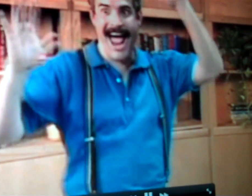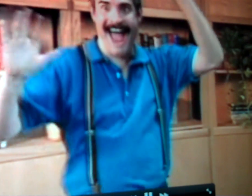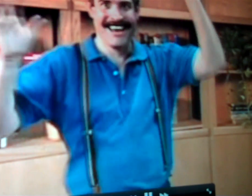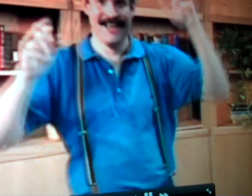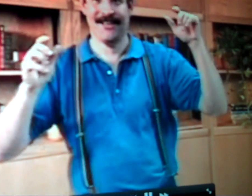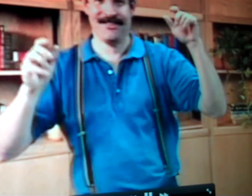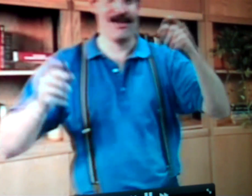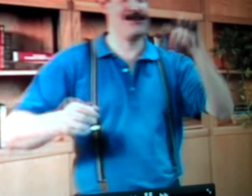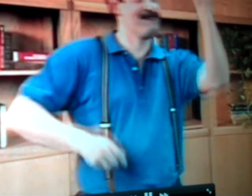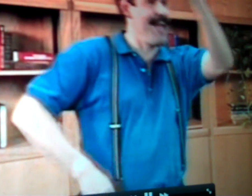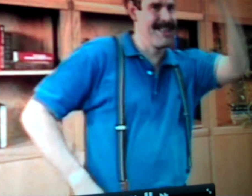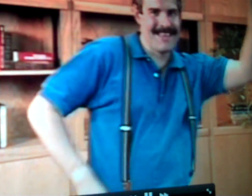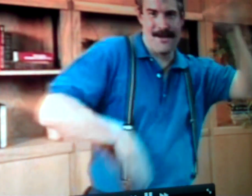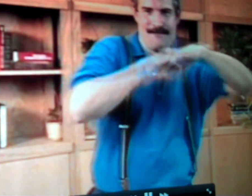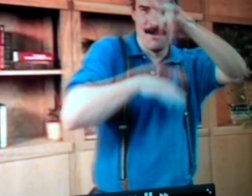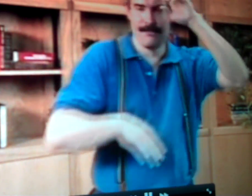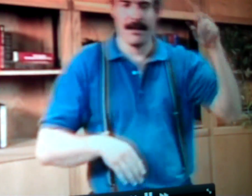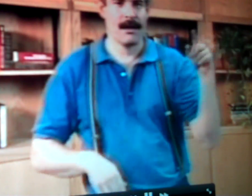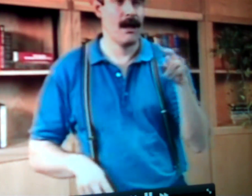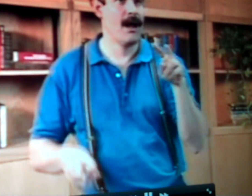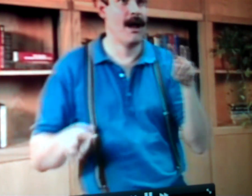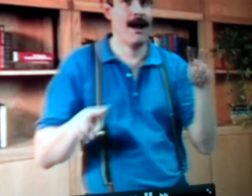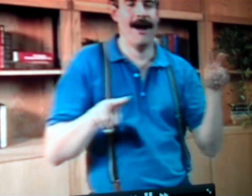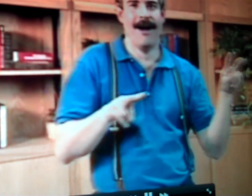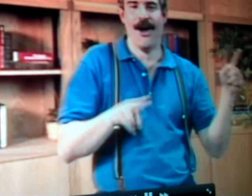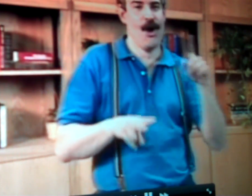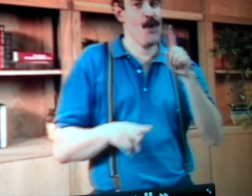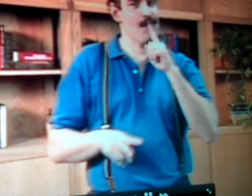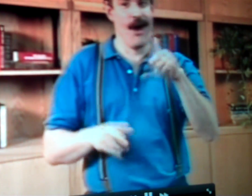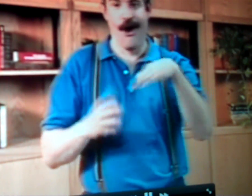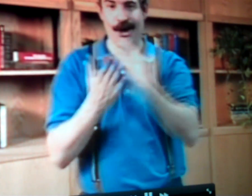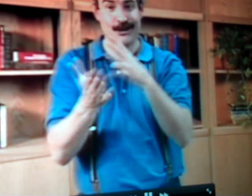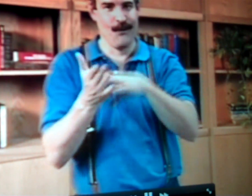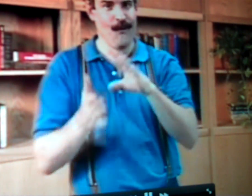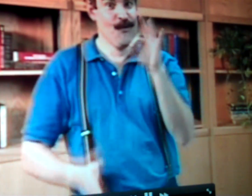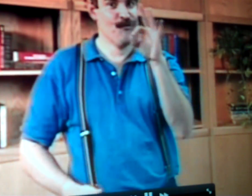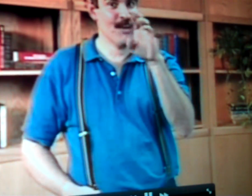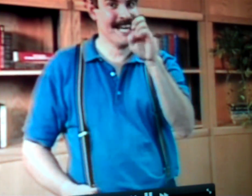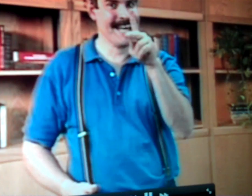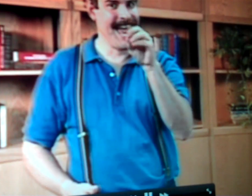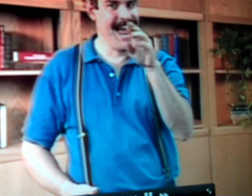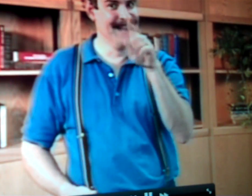I started gesturing and writing on the blackboard.